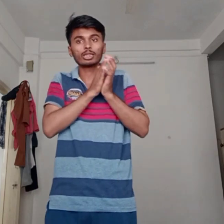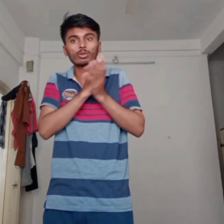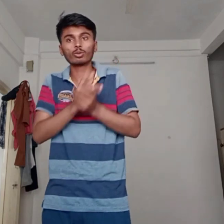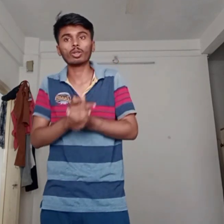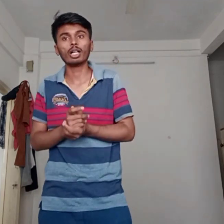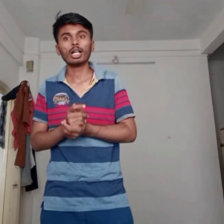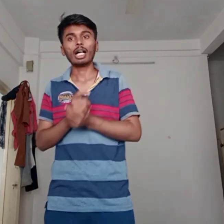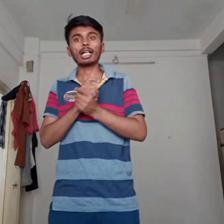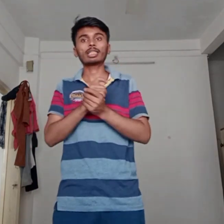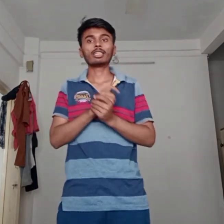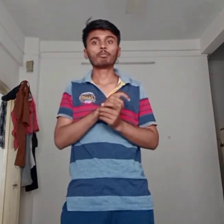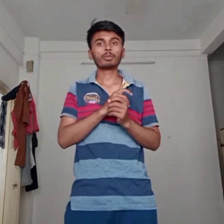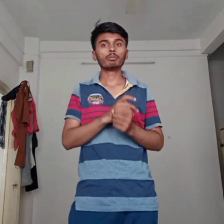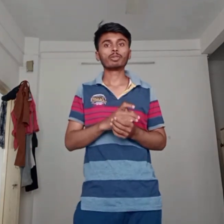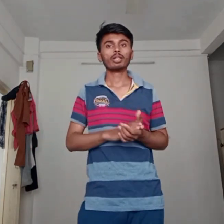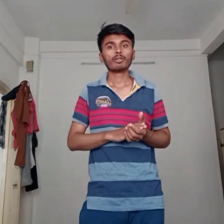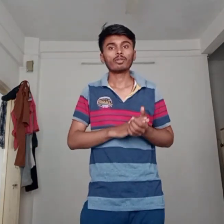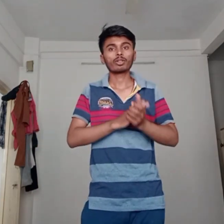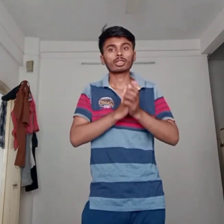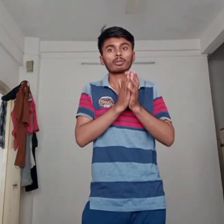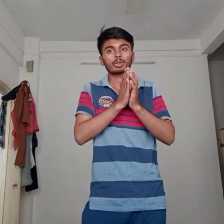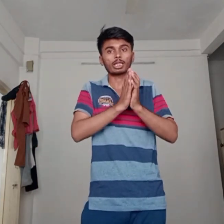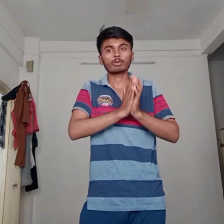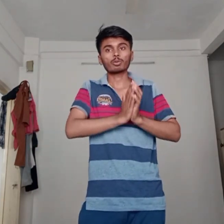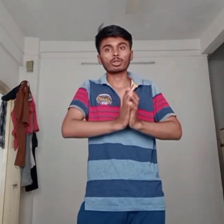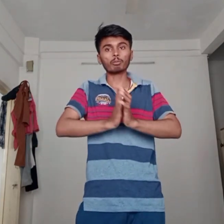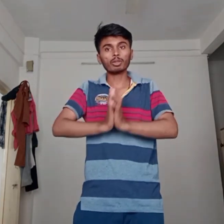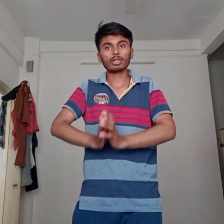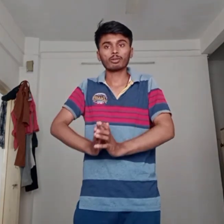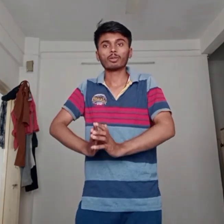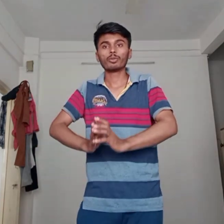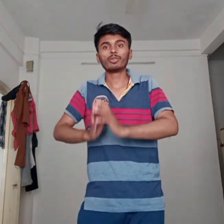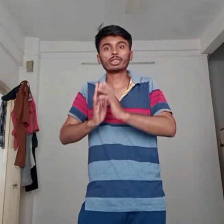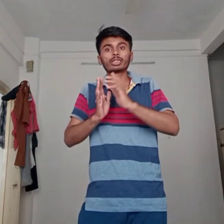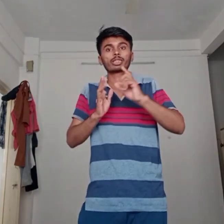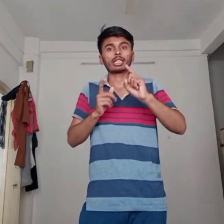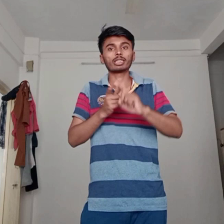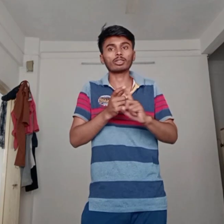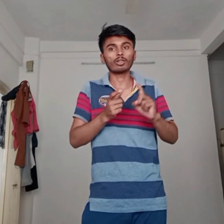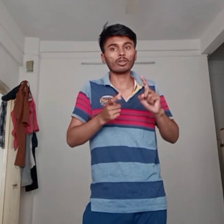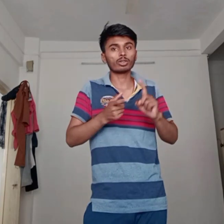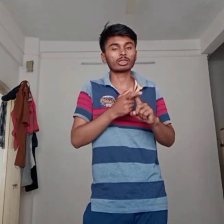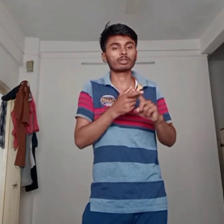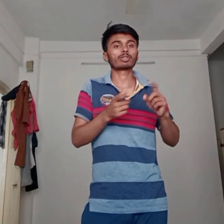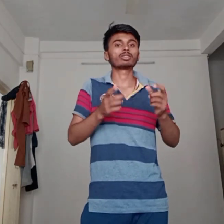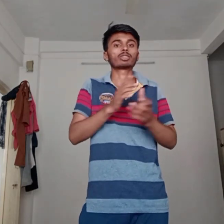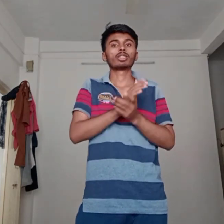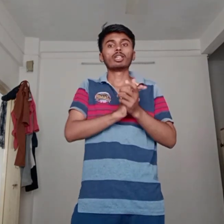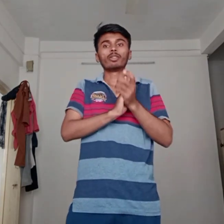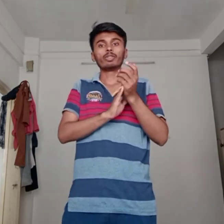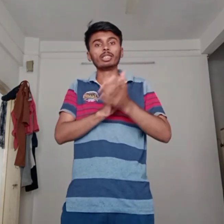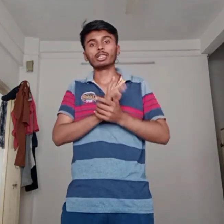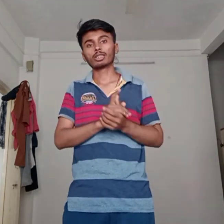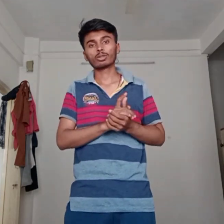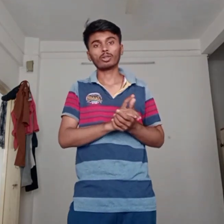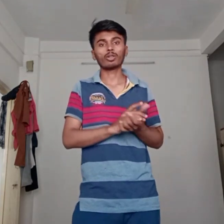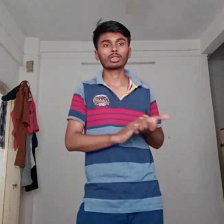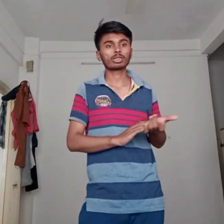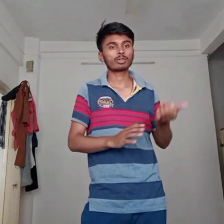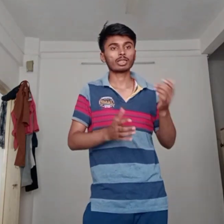to act a pump for the transport the blood which is carries other substance within it. So other substance like